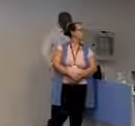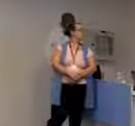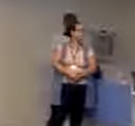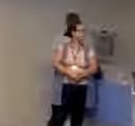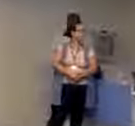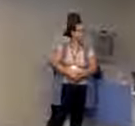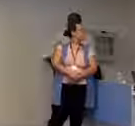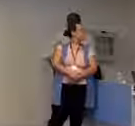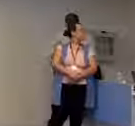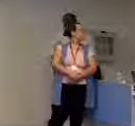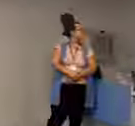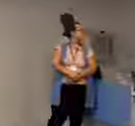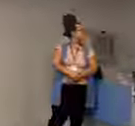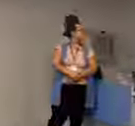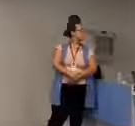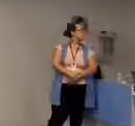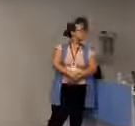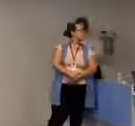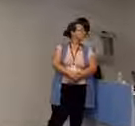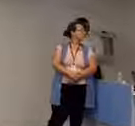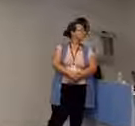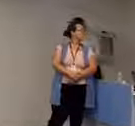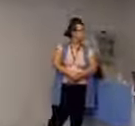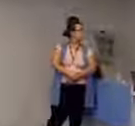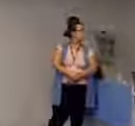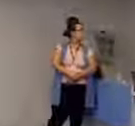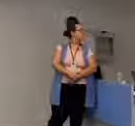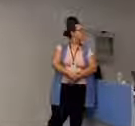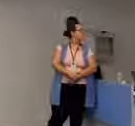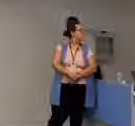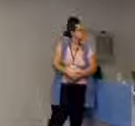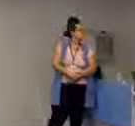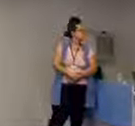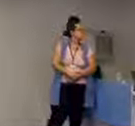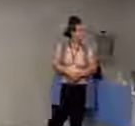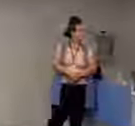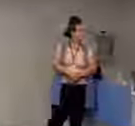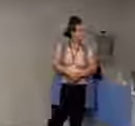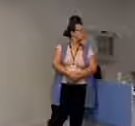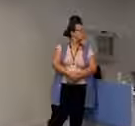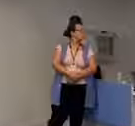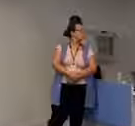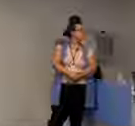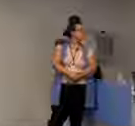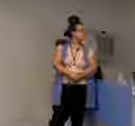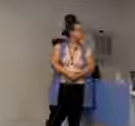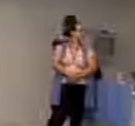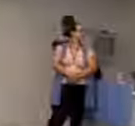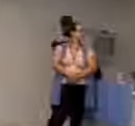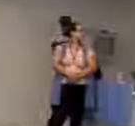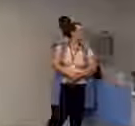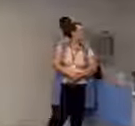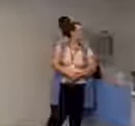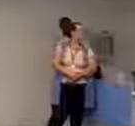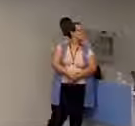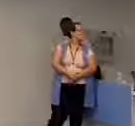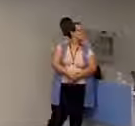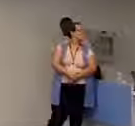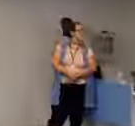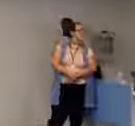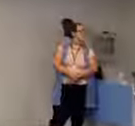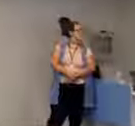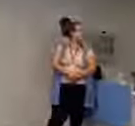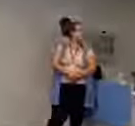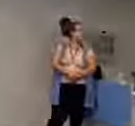Entirely developed in France by top quality engineers and scientists, Top Solid was created by passionate experts who